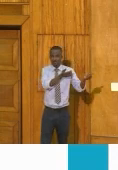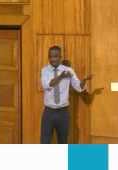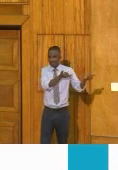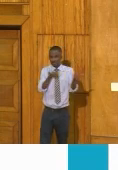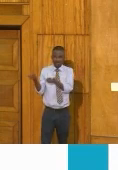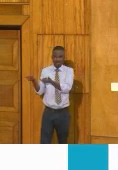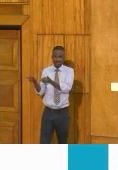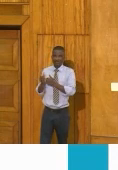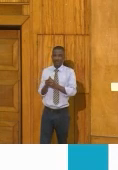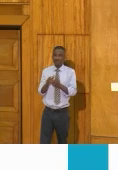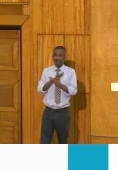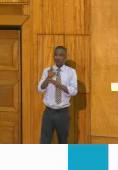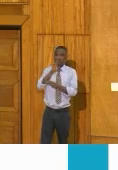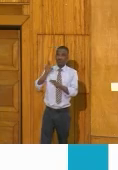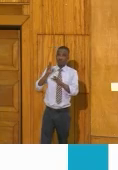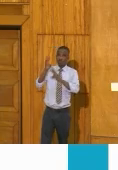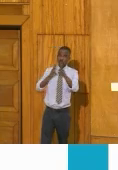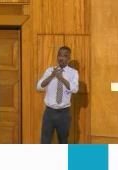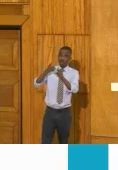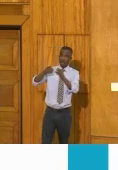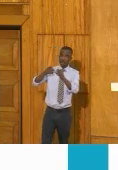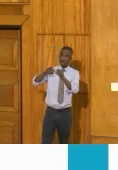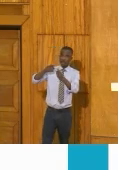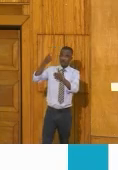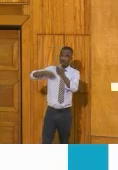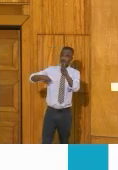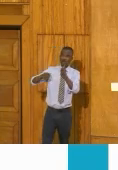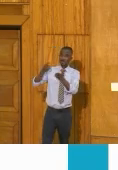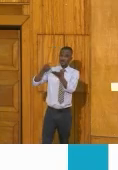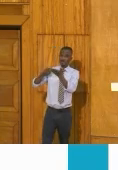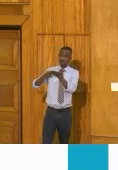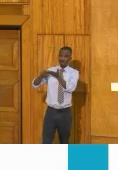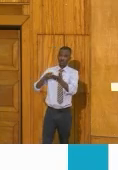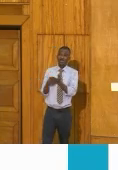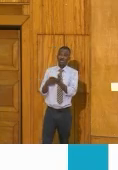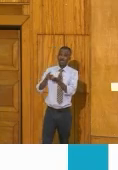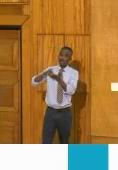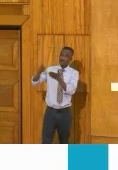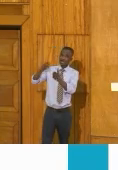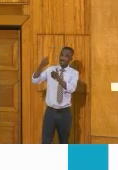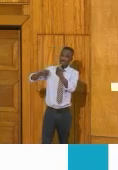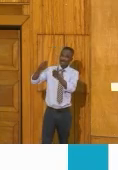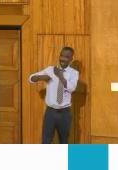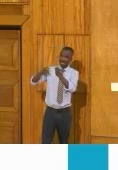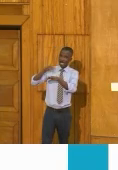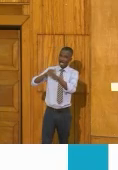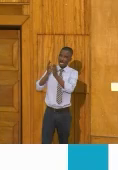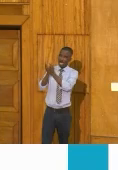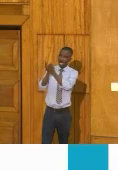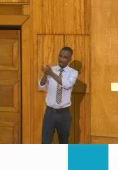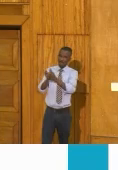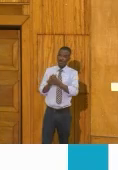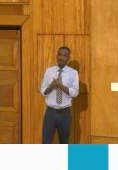enjoy the global price negotiation, and they also pay import duty for the commodities that they bring in